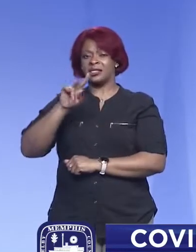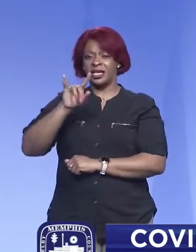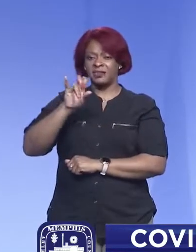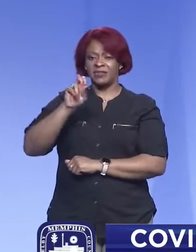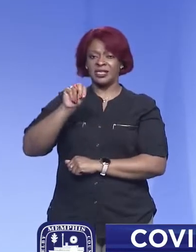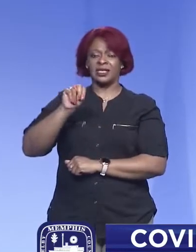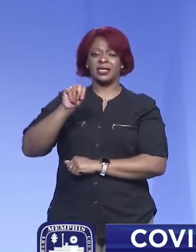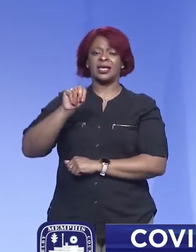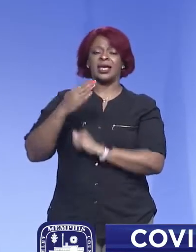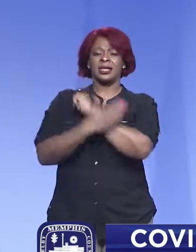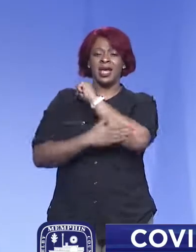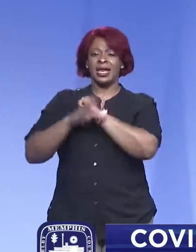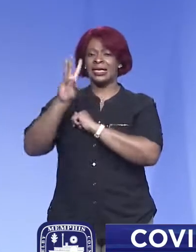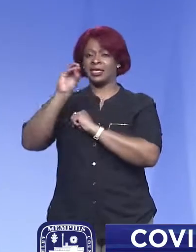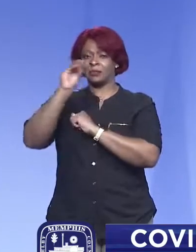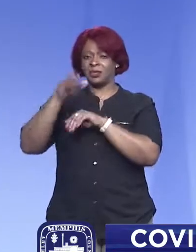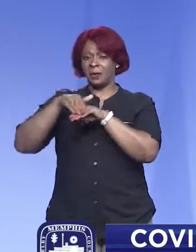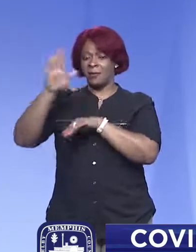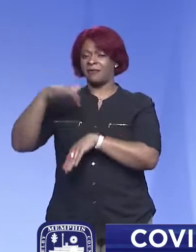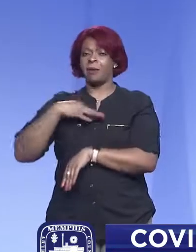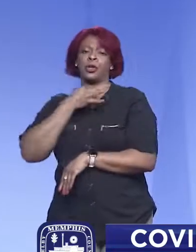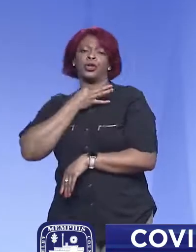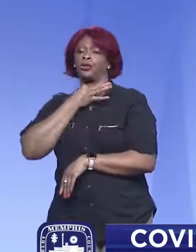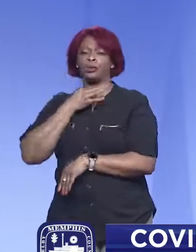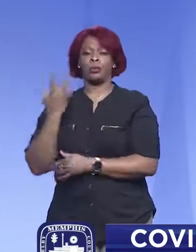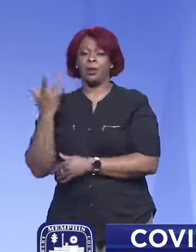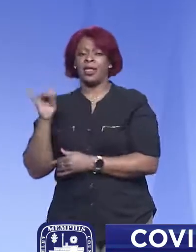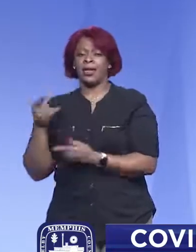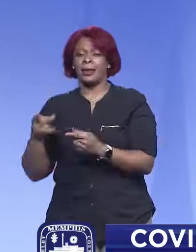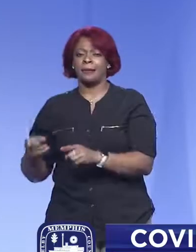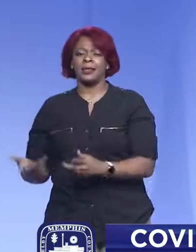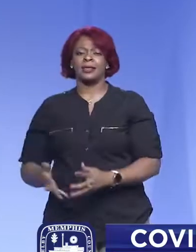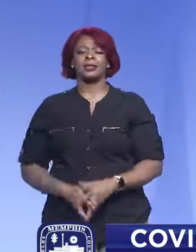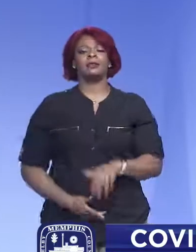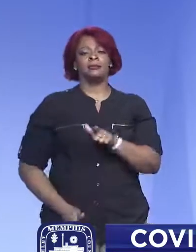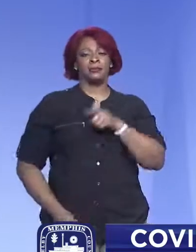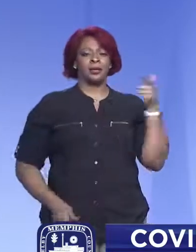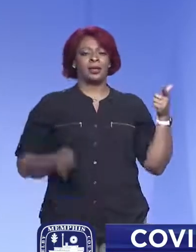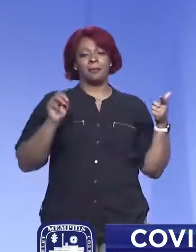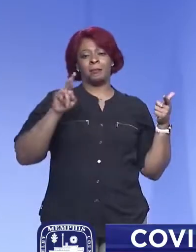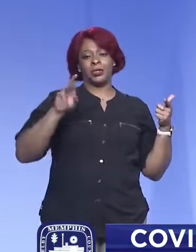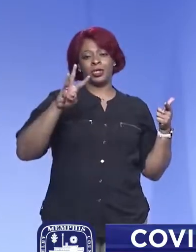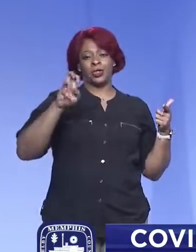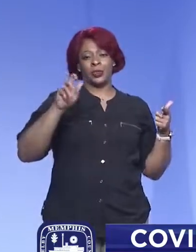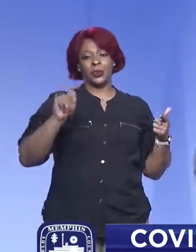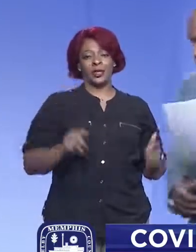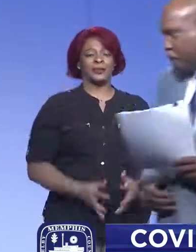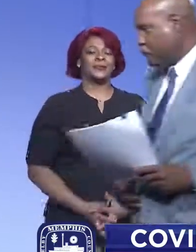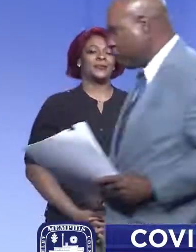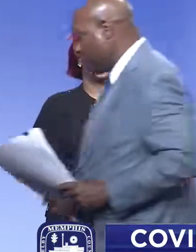us. I'm curious what's going on. I'm gonna let Mr. Sweat answer that. Yeah.